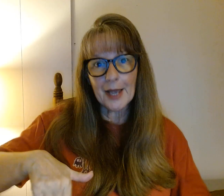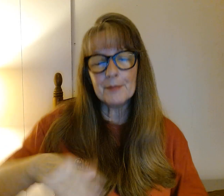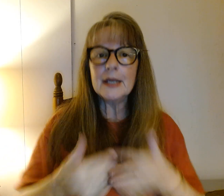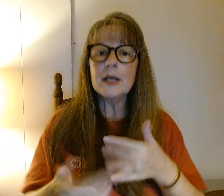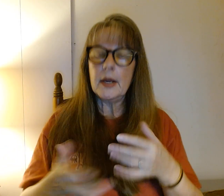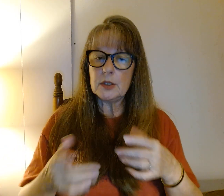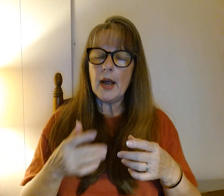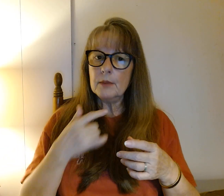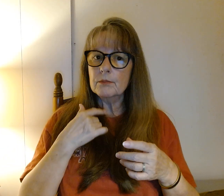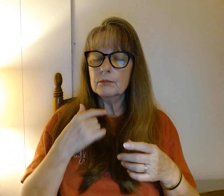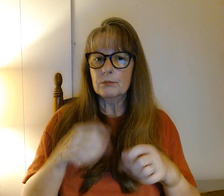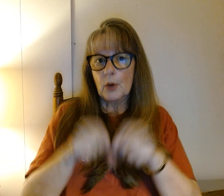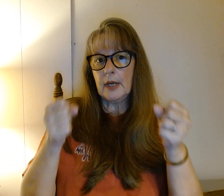but anyway, so I had broken it.